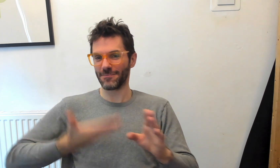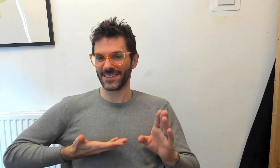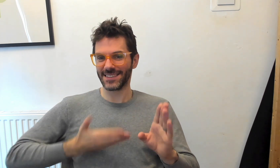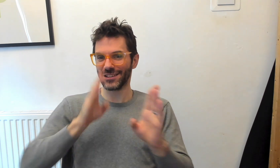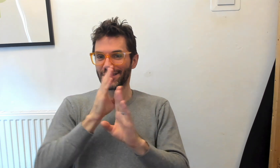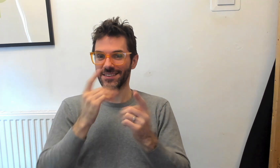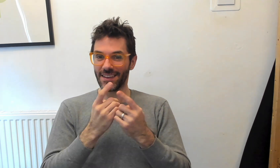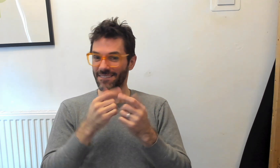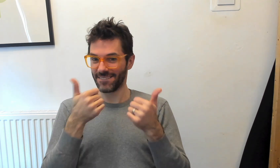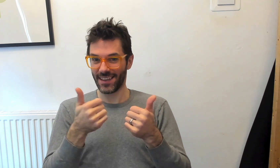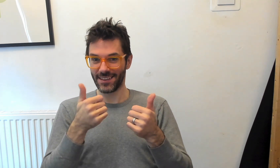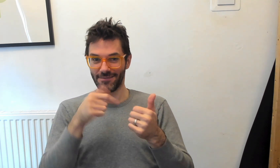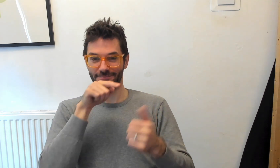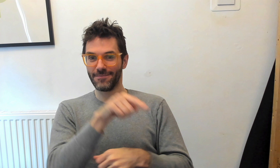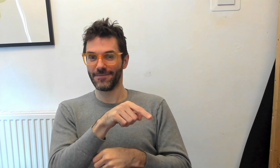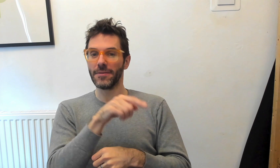confidential, business secure.